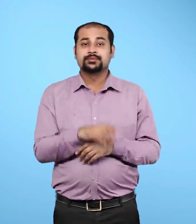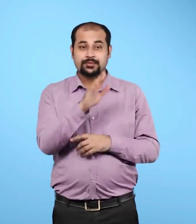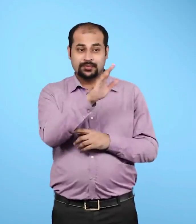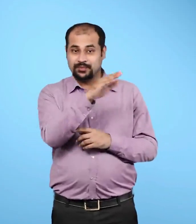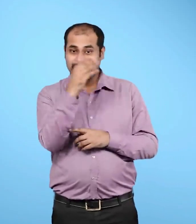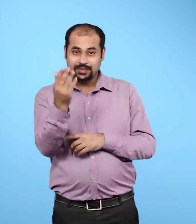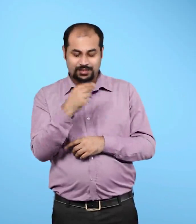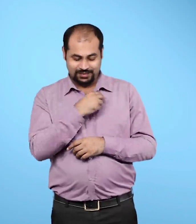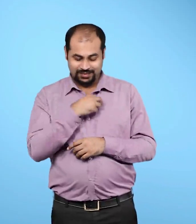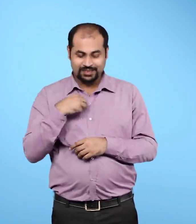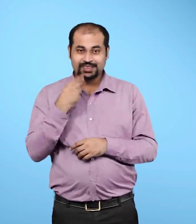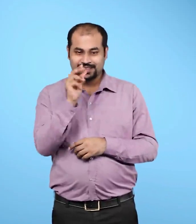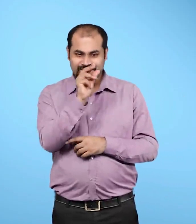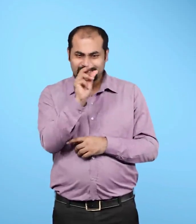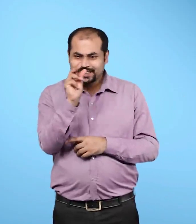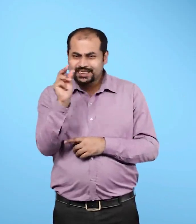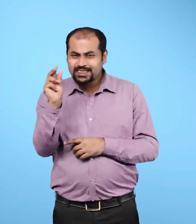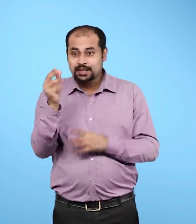Column 2, beads, 35.